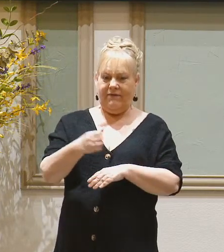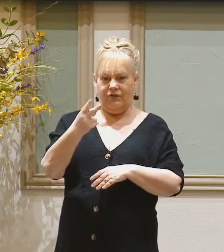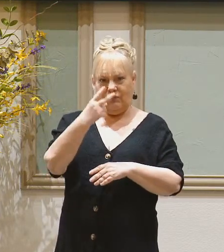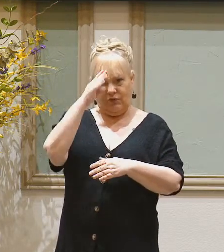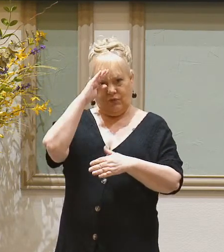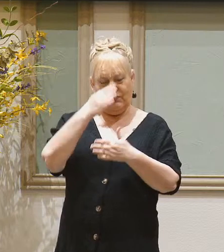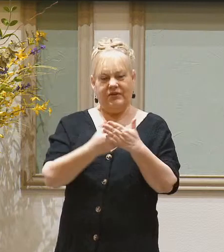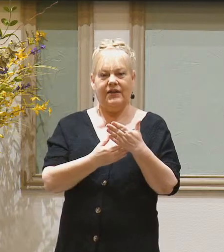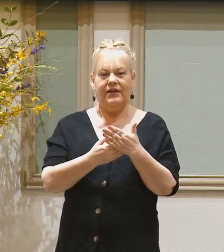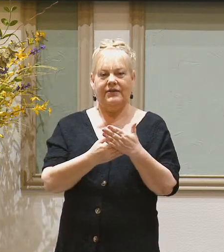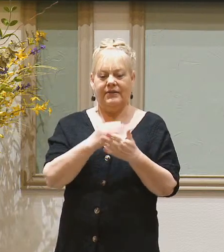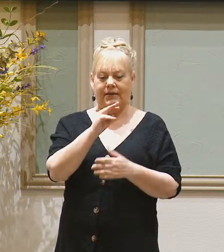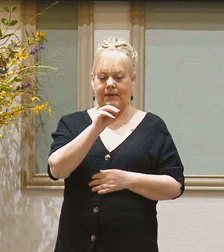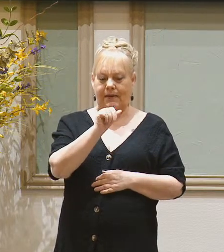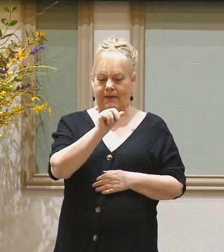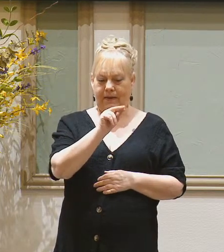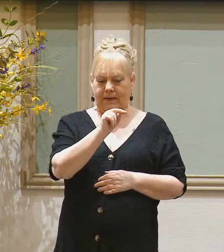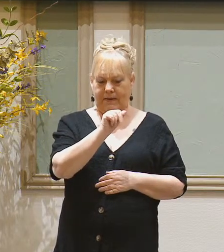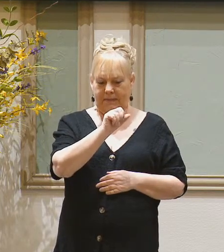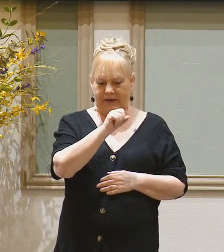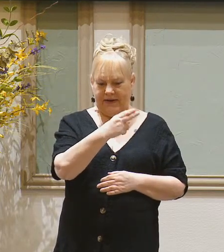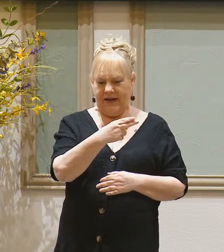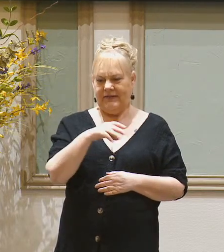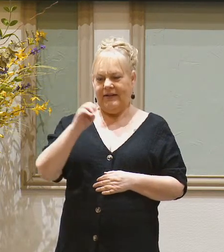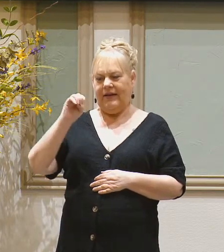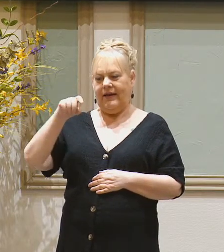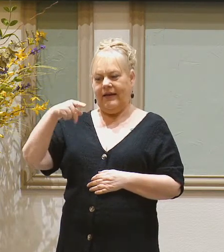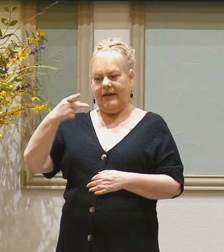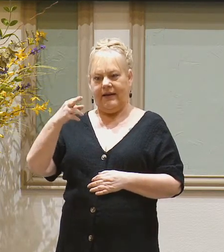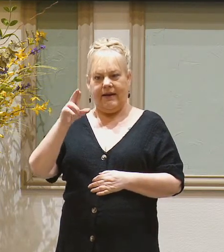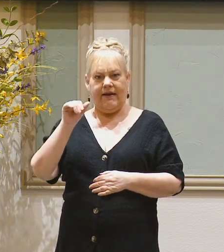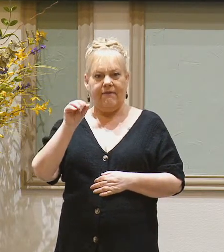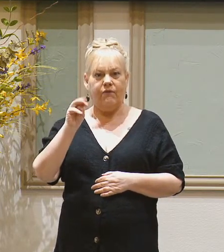boys, Manasseh and Ephraim.